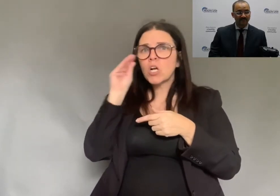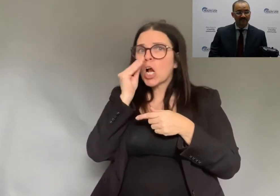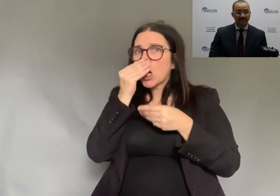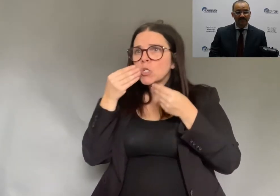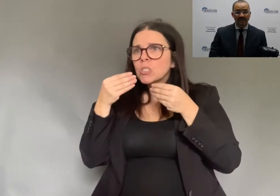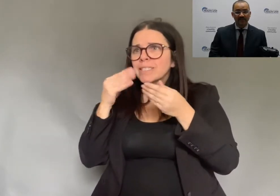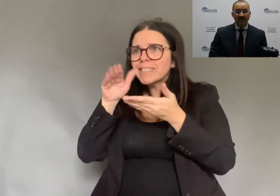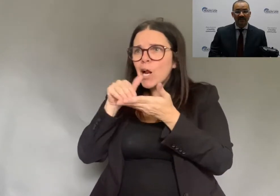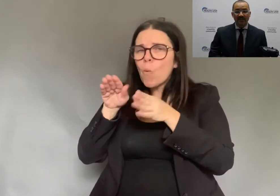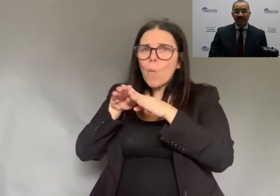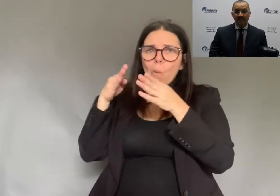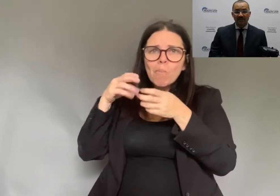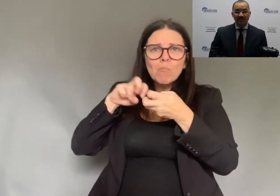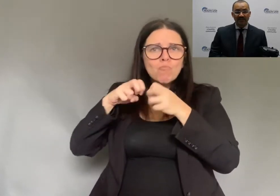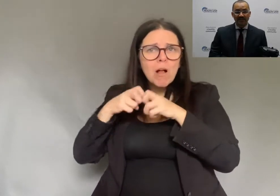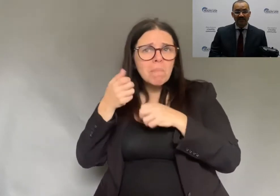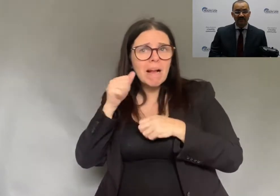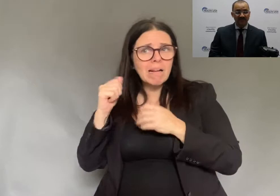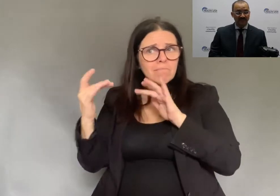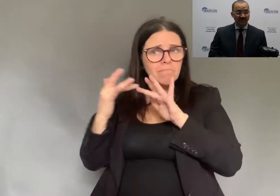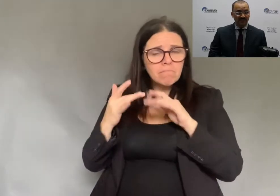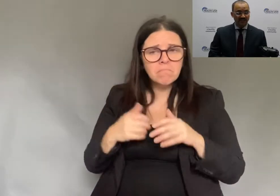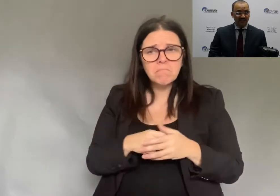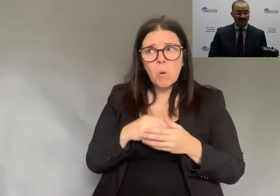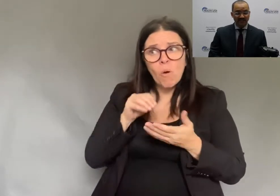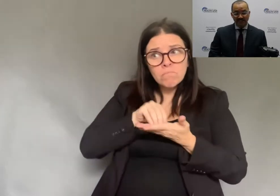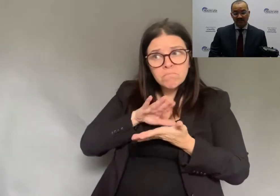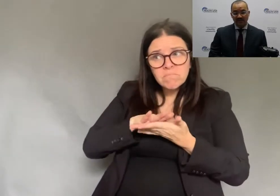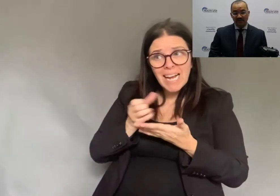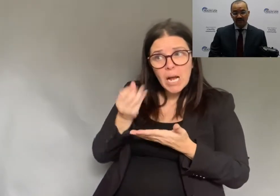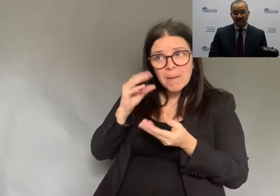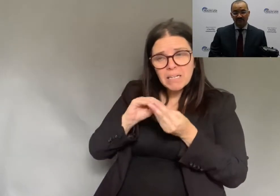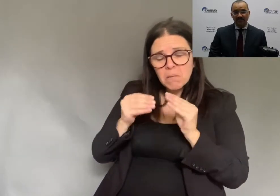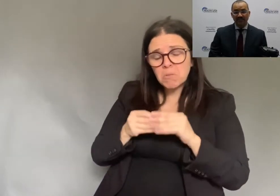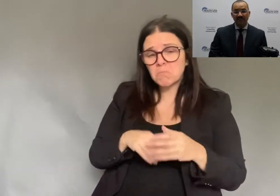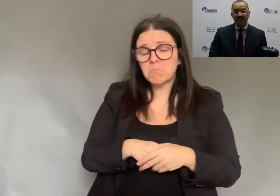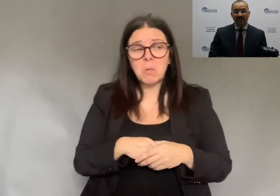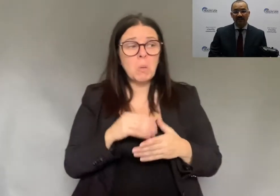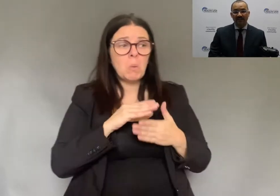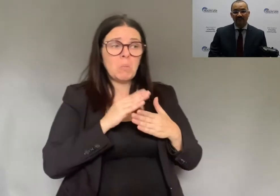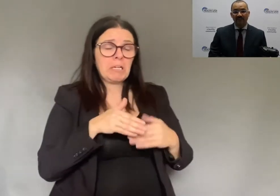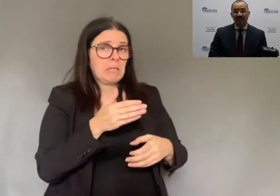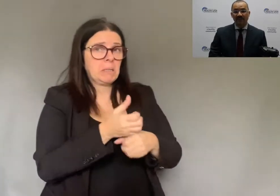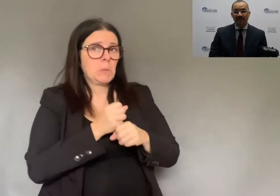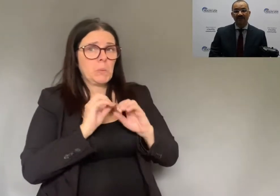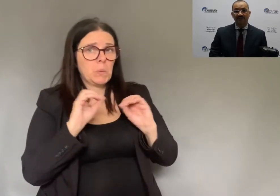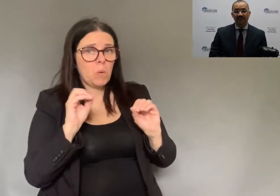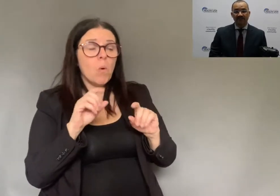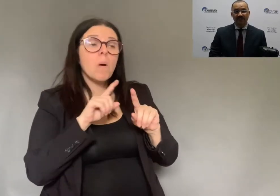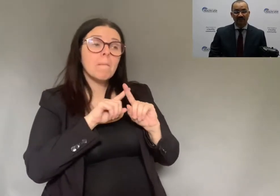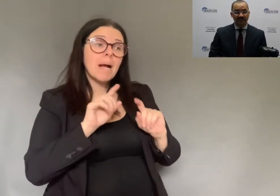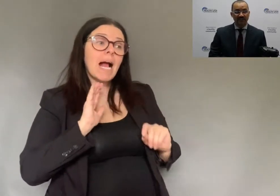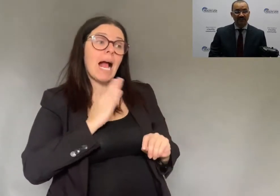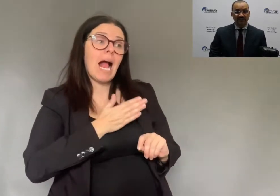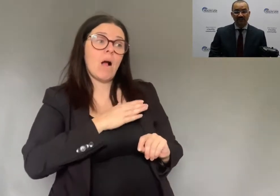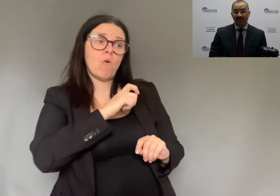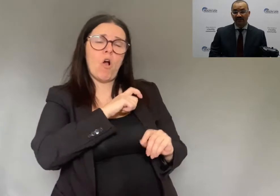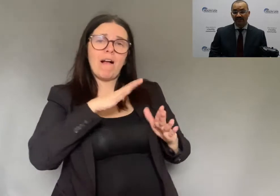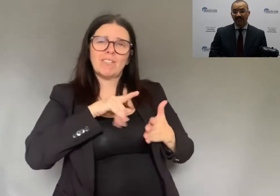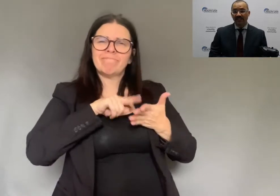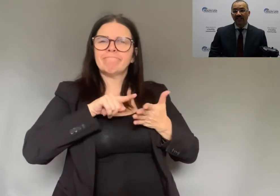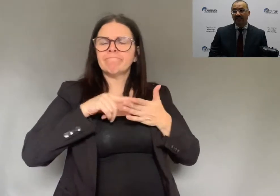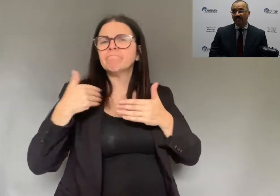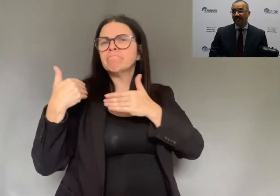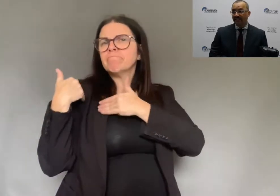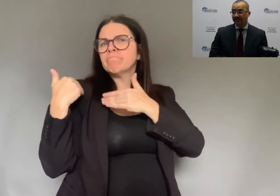received? No, we didn't receive any calls over the weekend, but our enforcement officers were out there